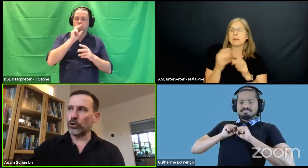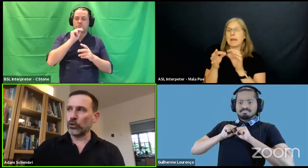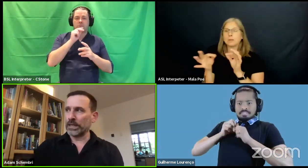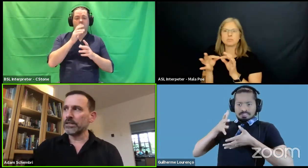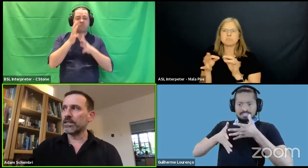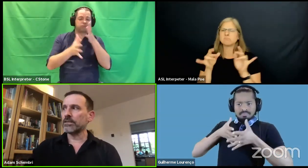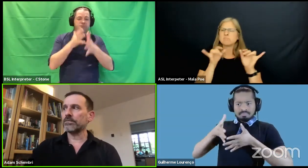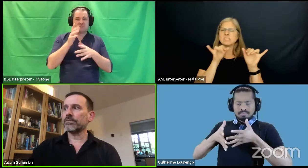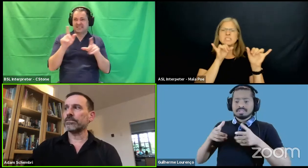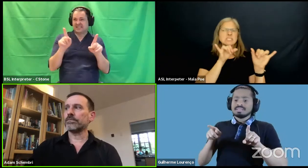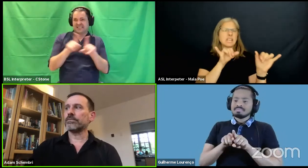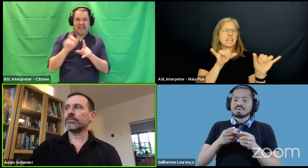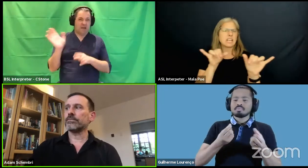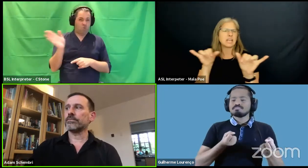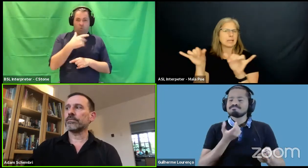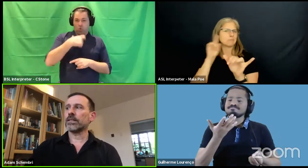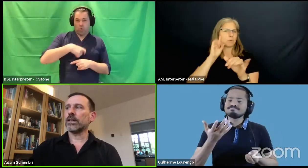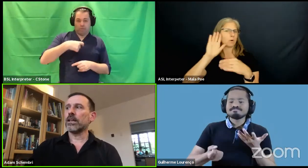all humans,